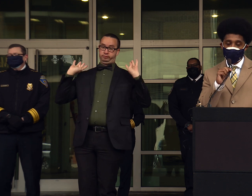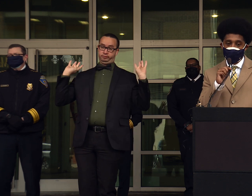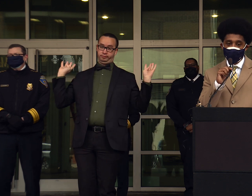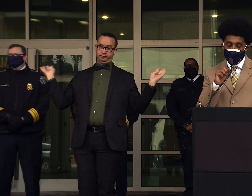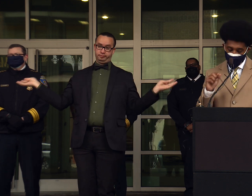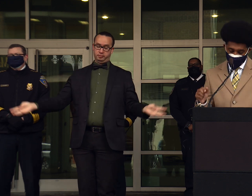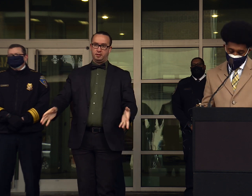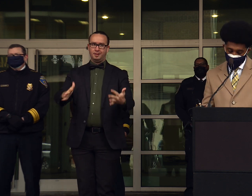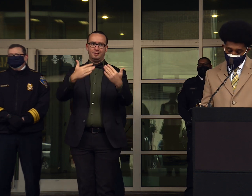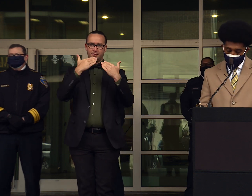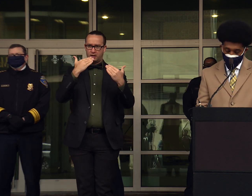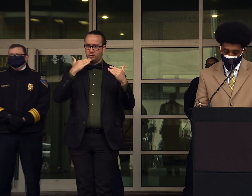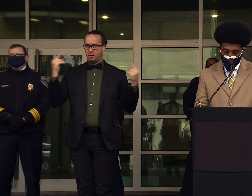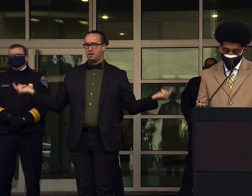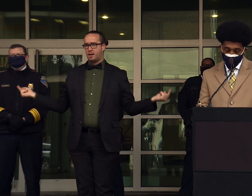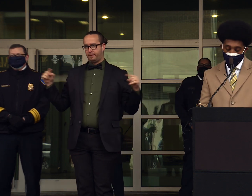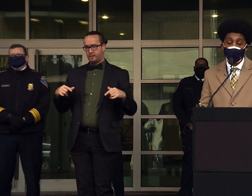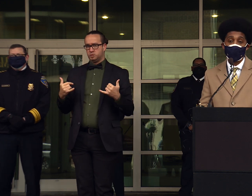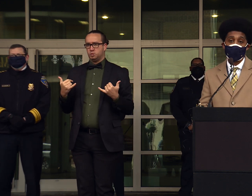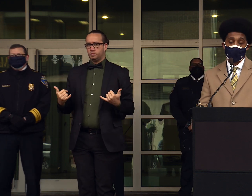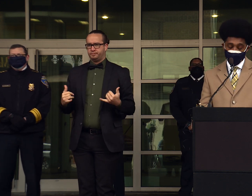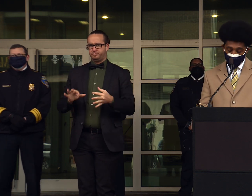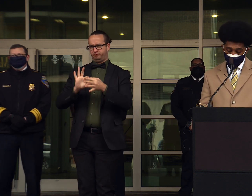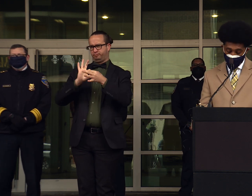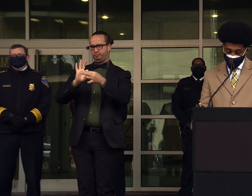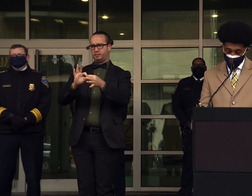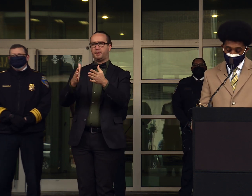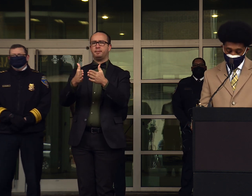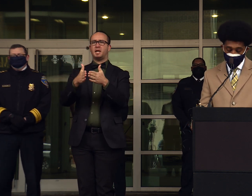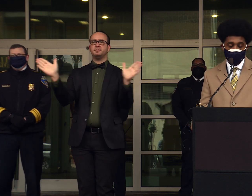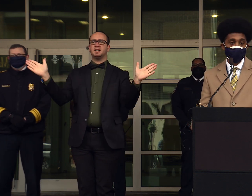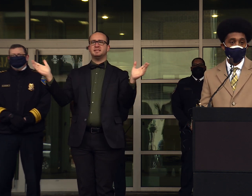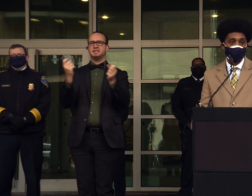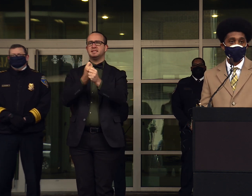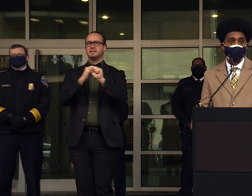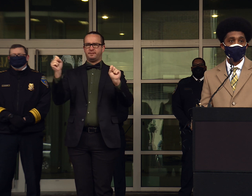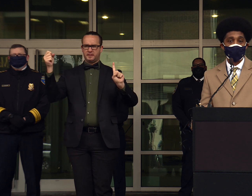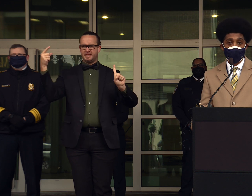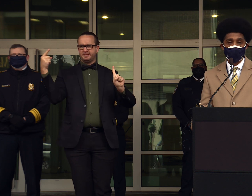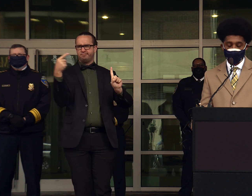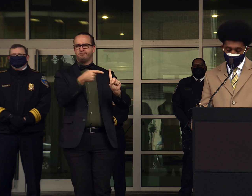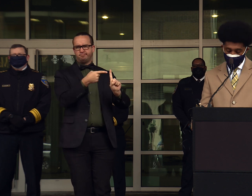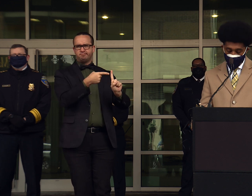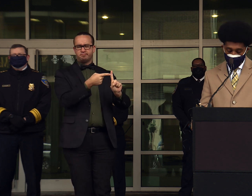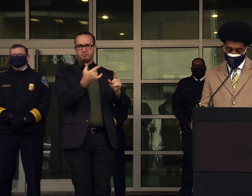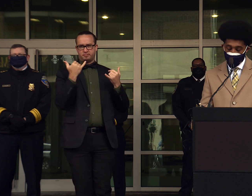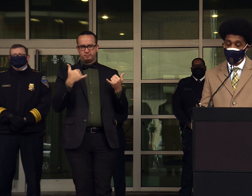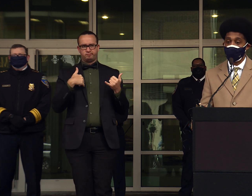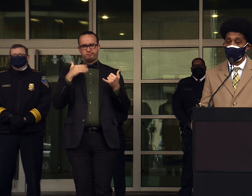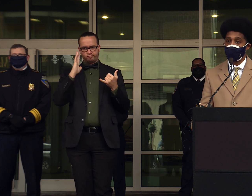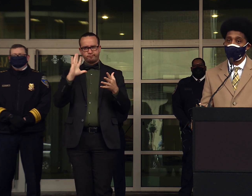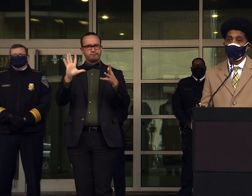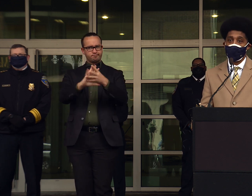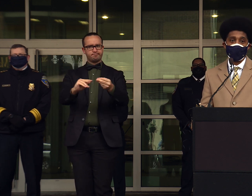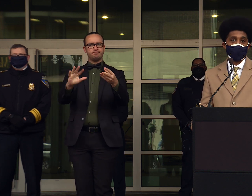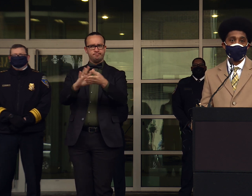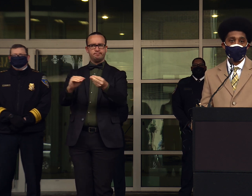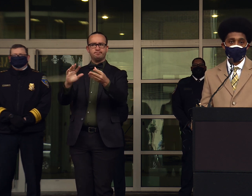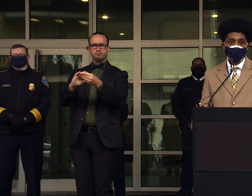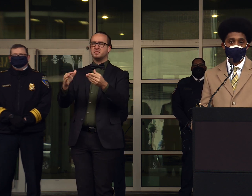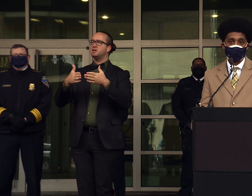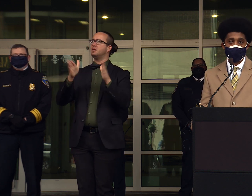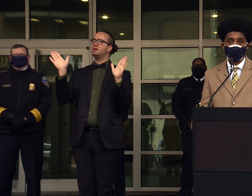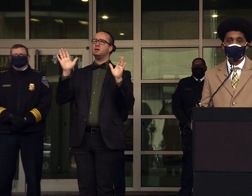a public safety update. I will be holding these updates regularly in the spirit of transparency, accountability, and